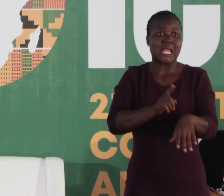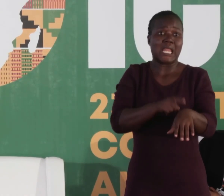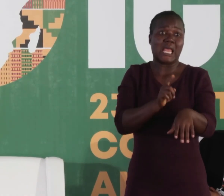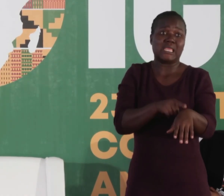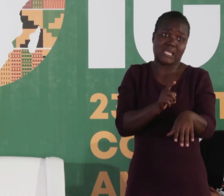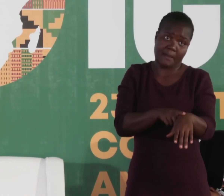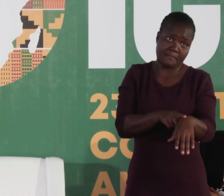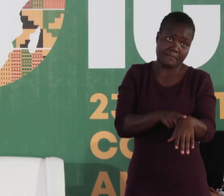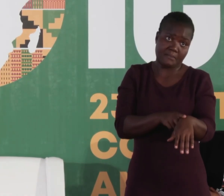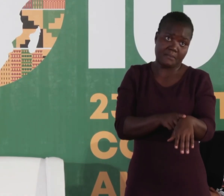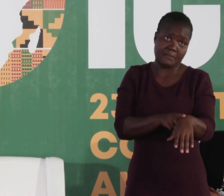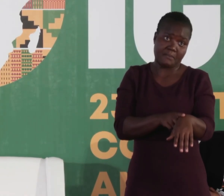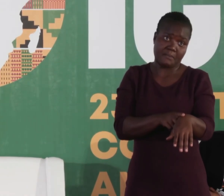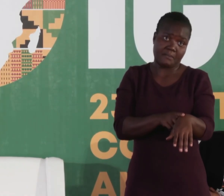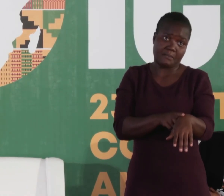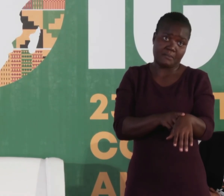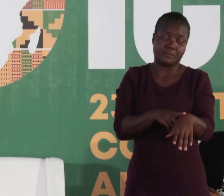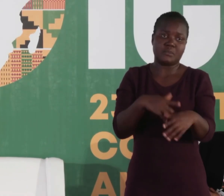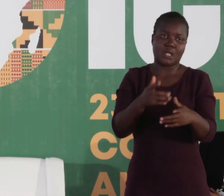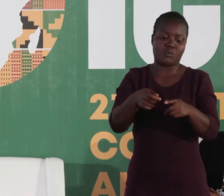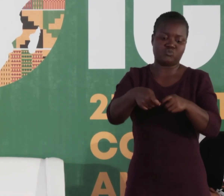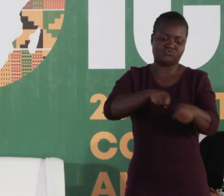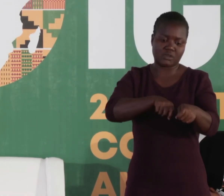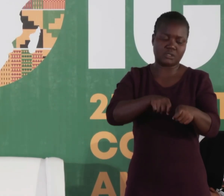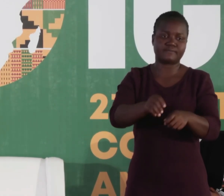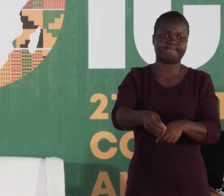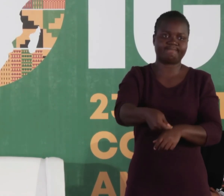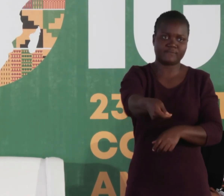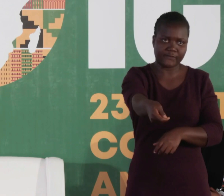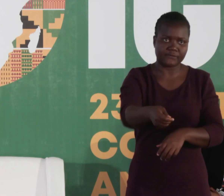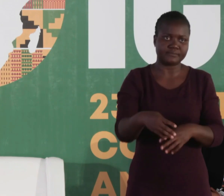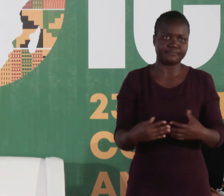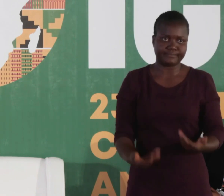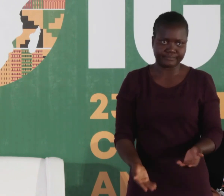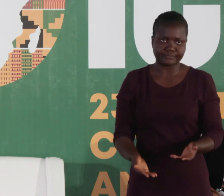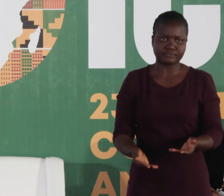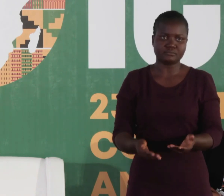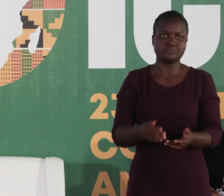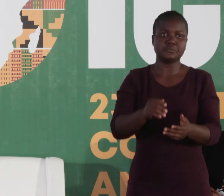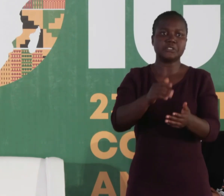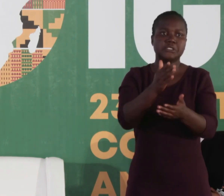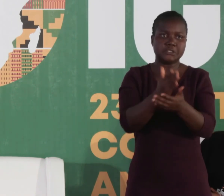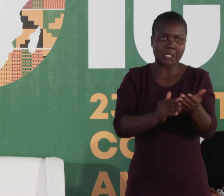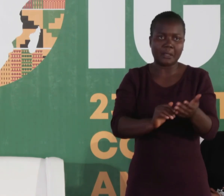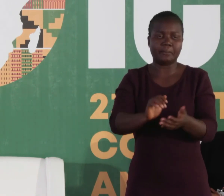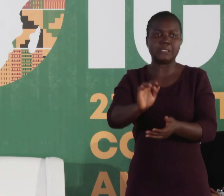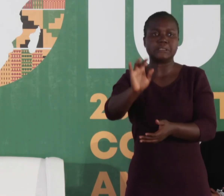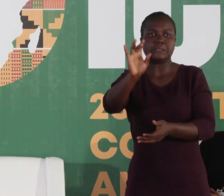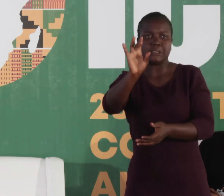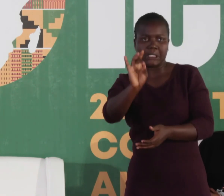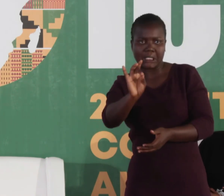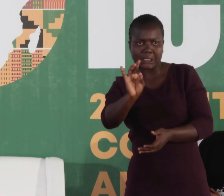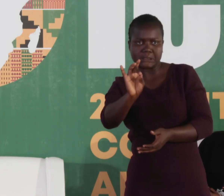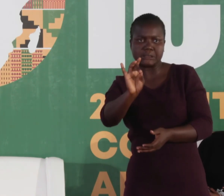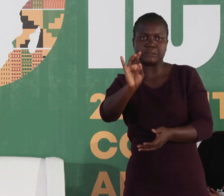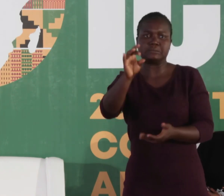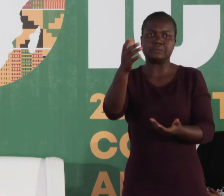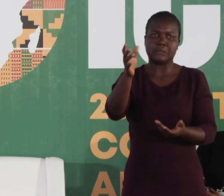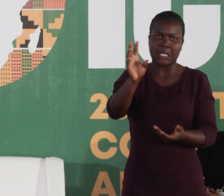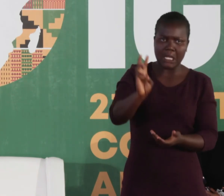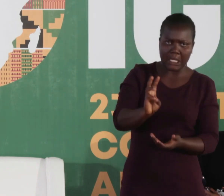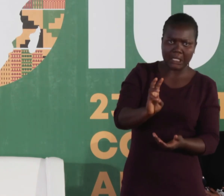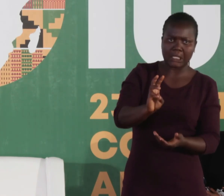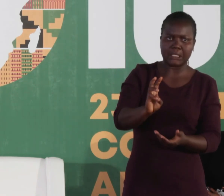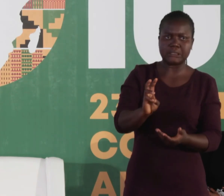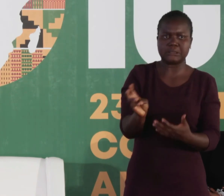time-limited gift voucher. At month 1, at month 3, at month 6, there was no voucher at month 9